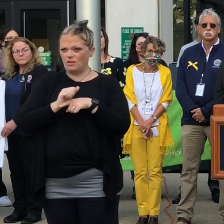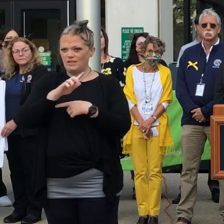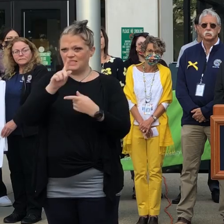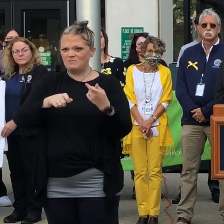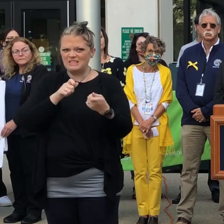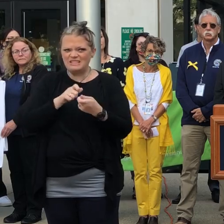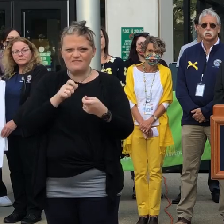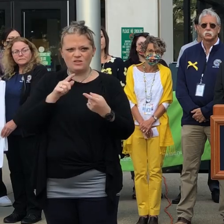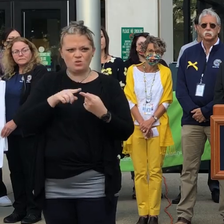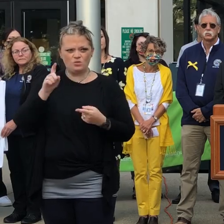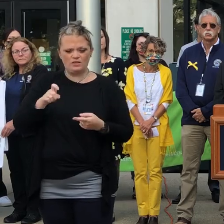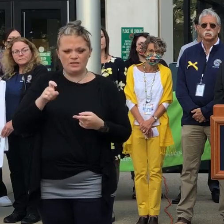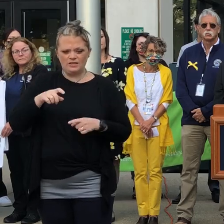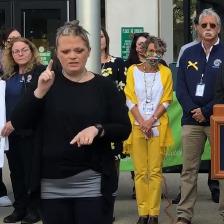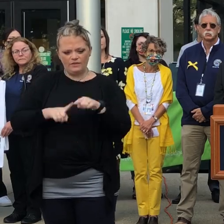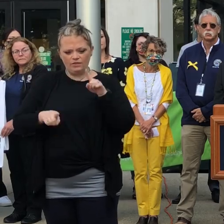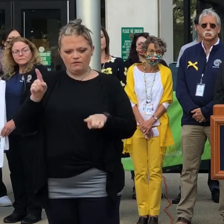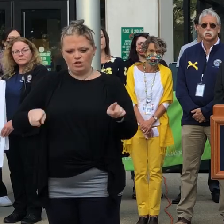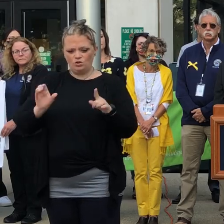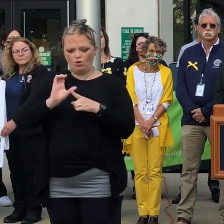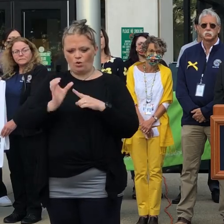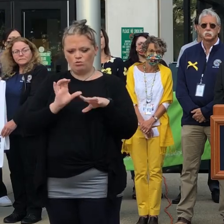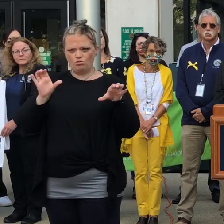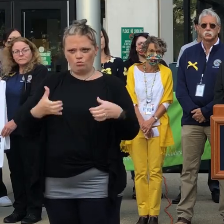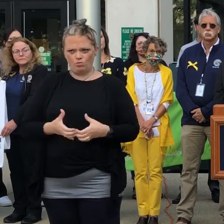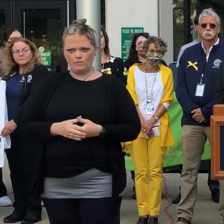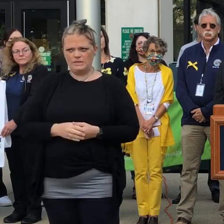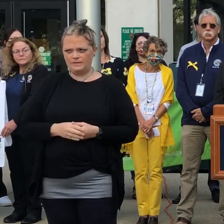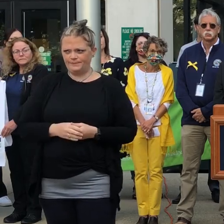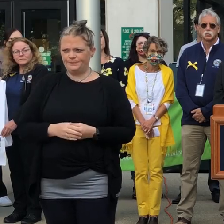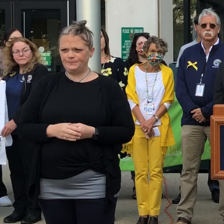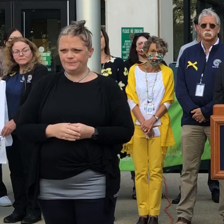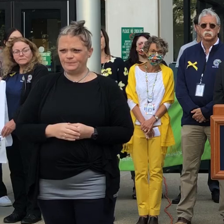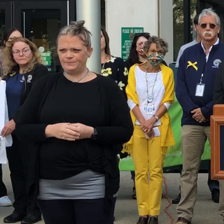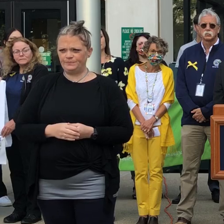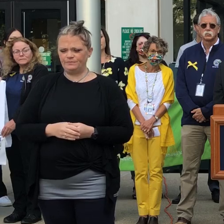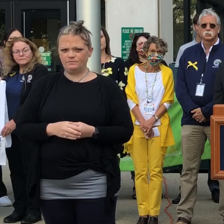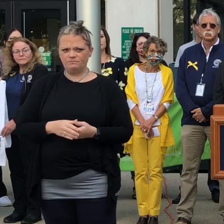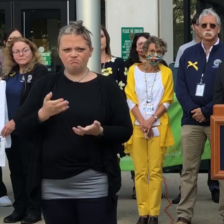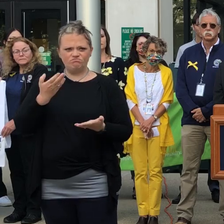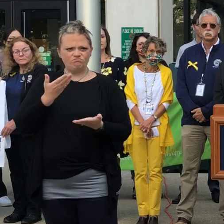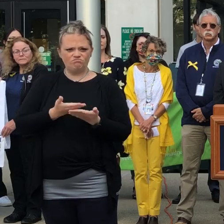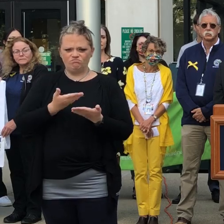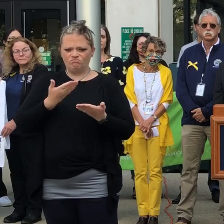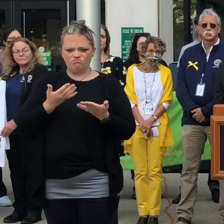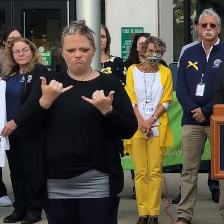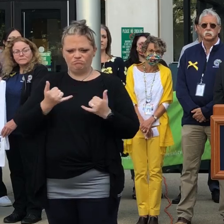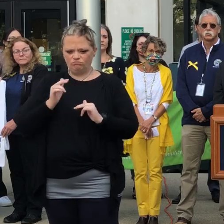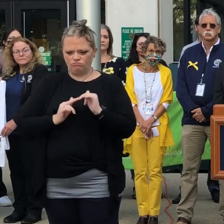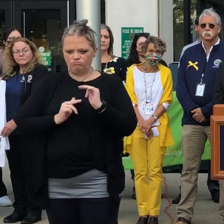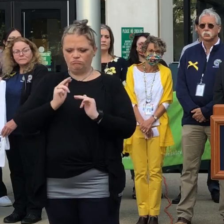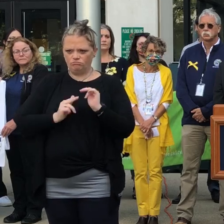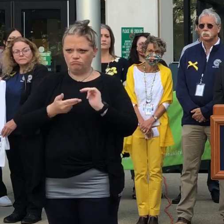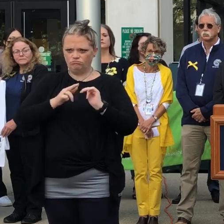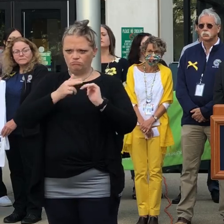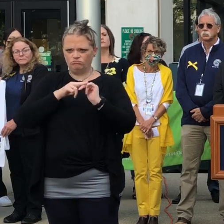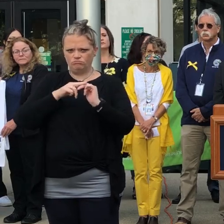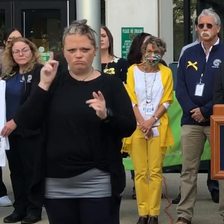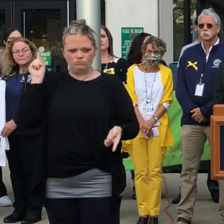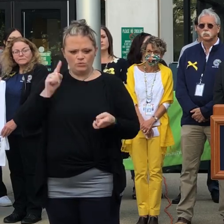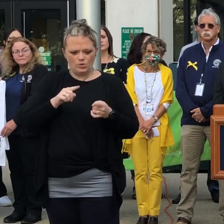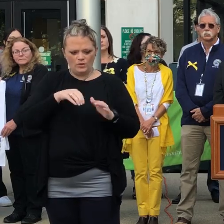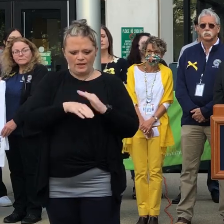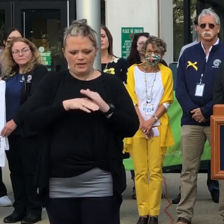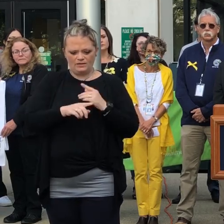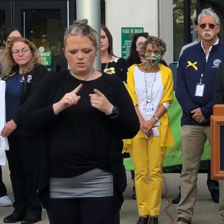specific to the needs of diverse cultural groups. The evidence is now mounting that reducing access to